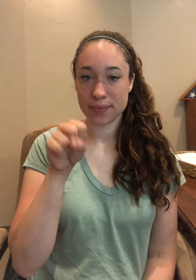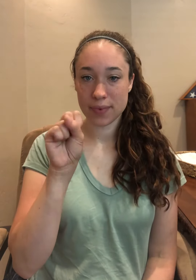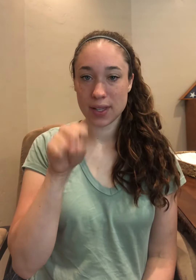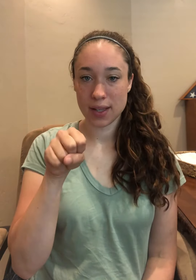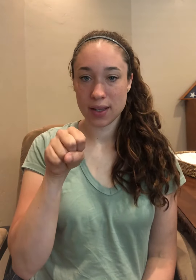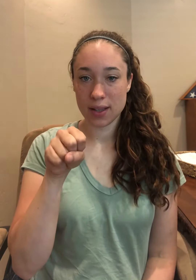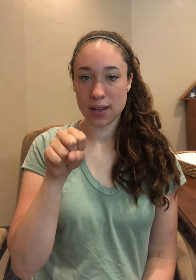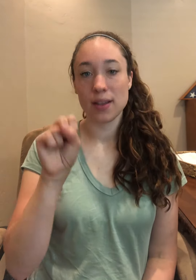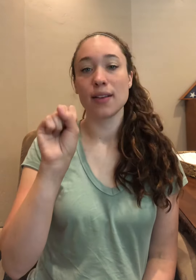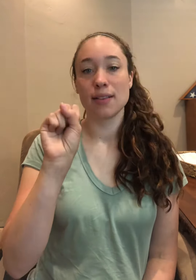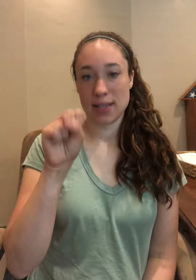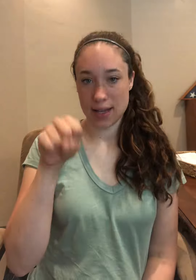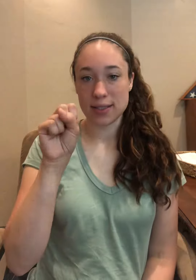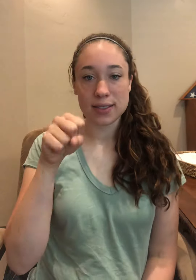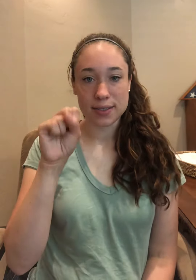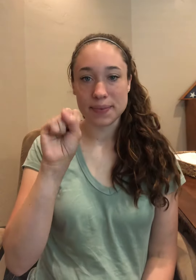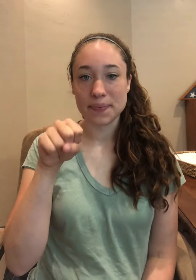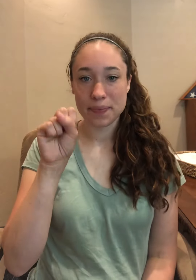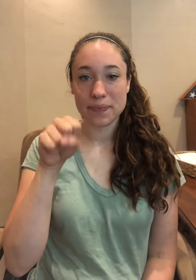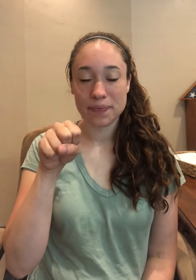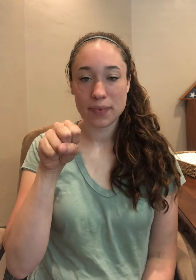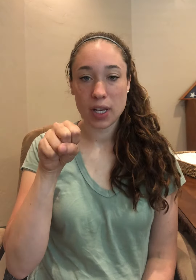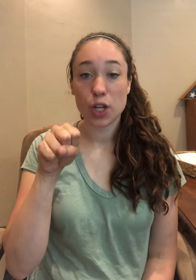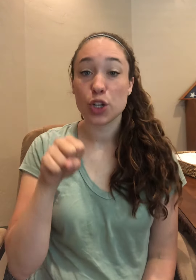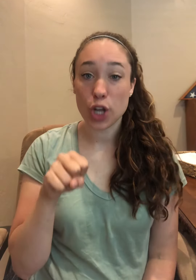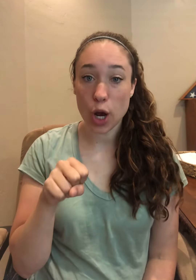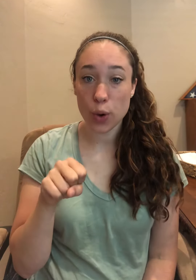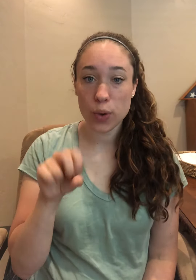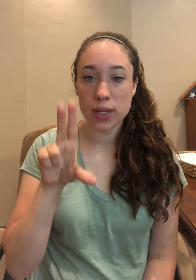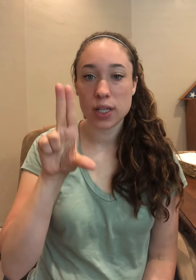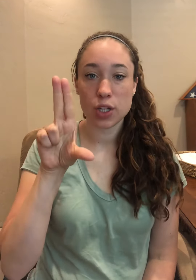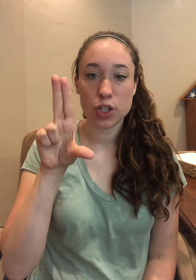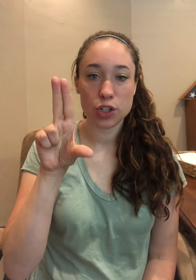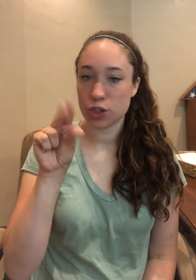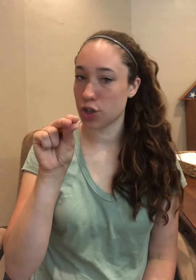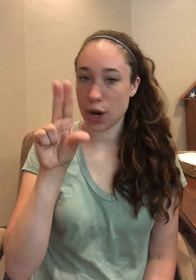No. No.